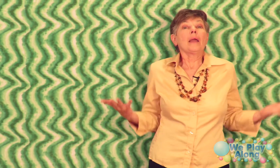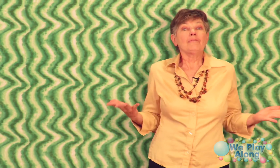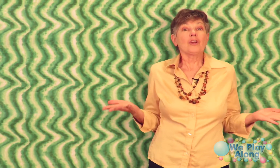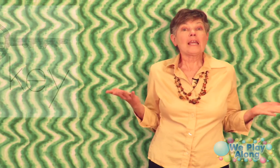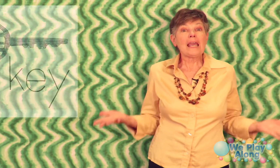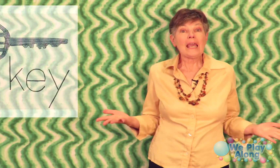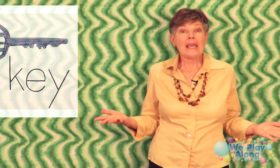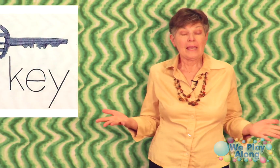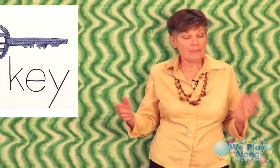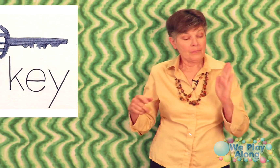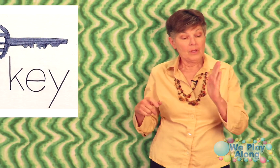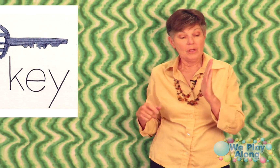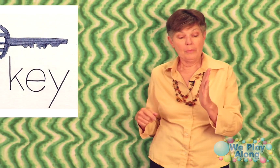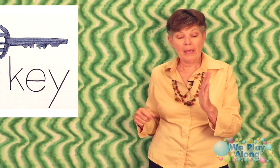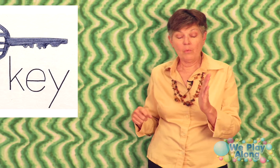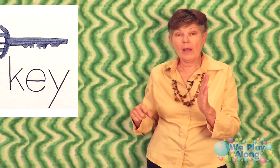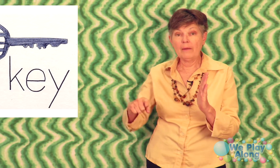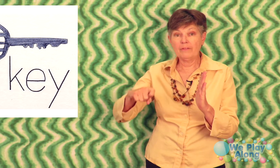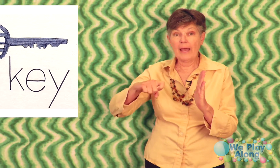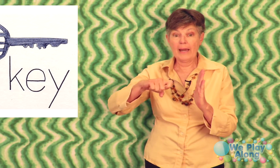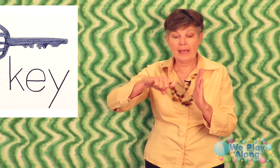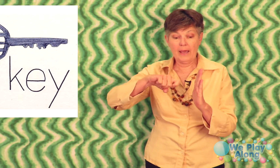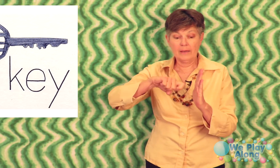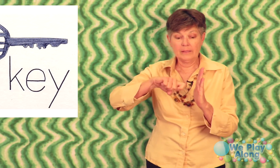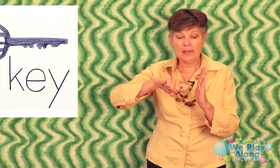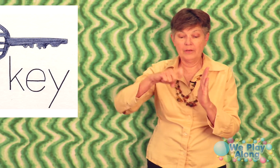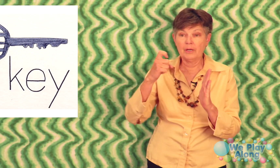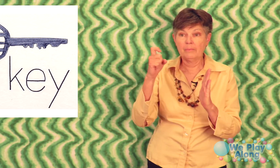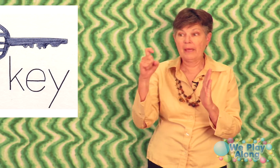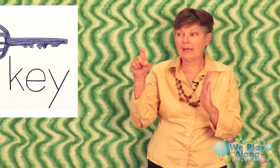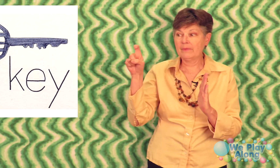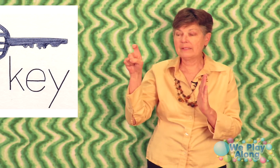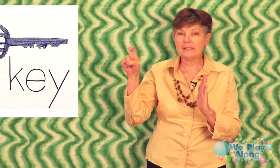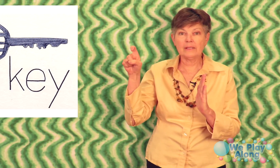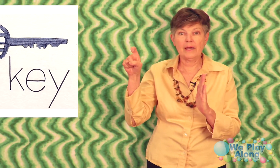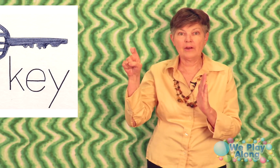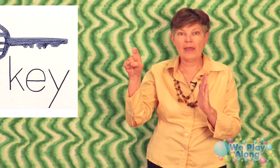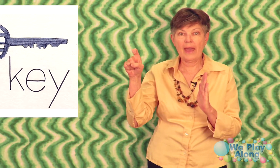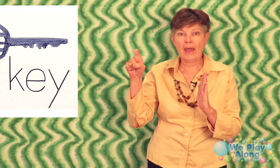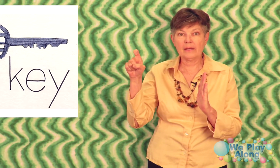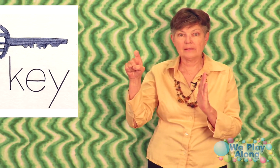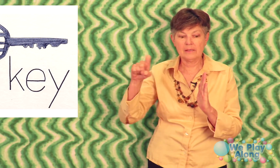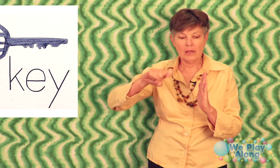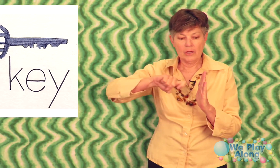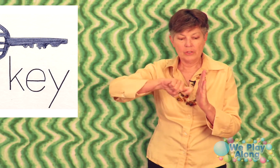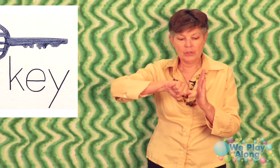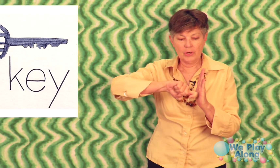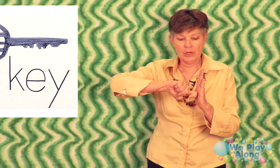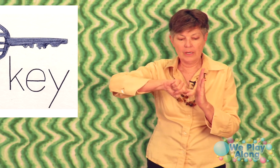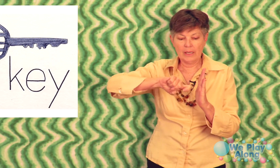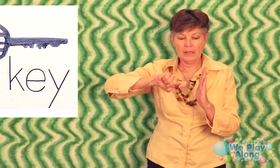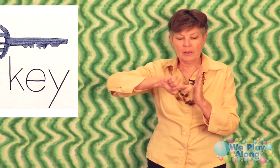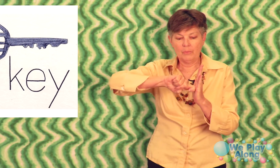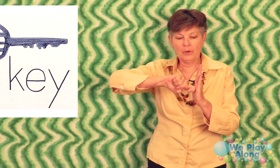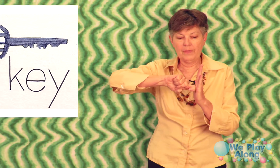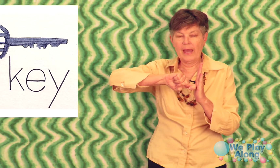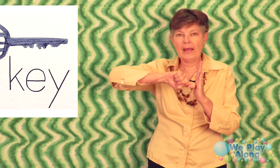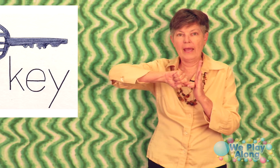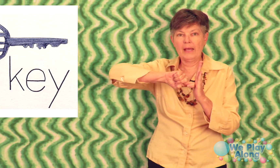For key, you make one flat hand and you're going to make, this is the letter X. So you're going to put that